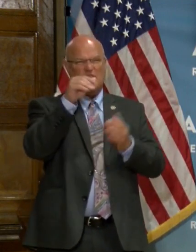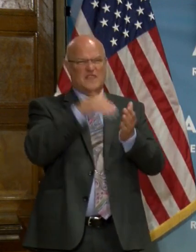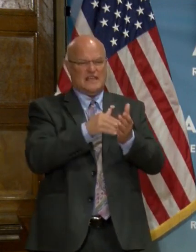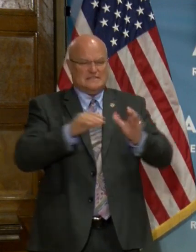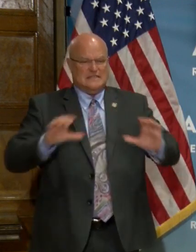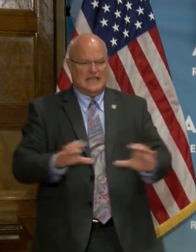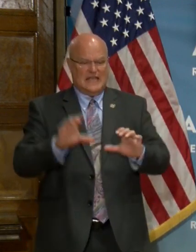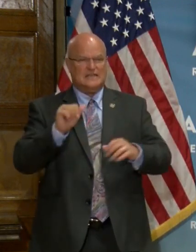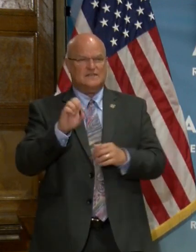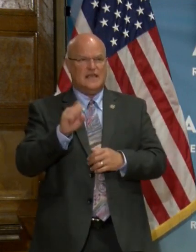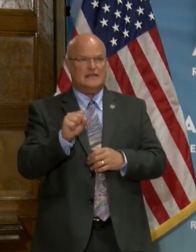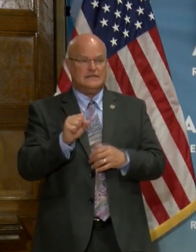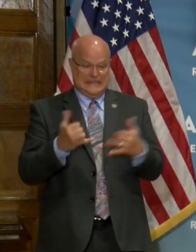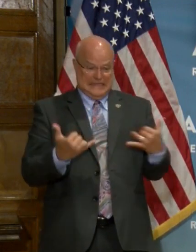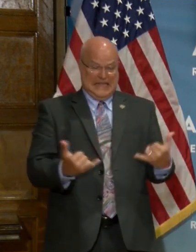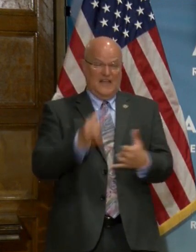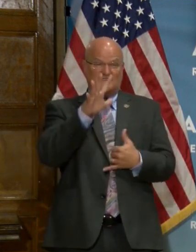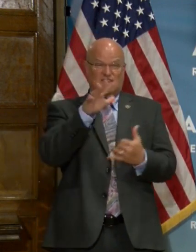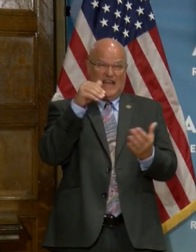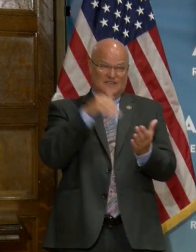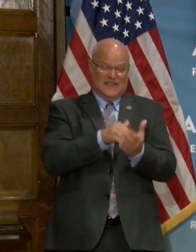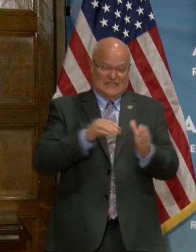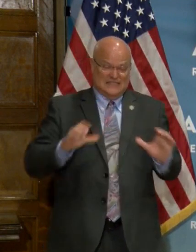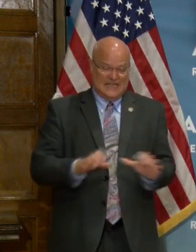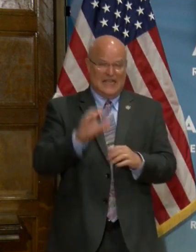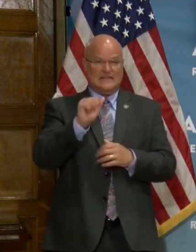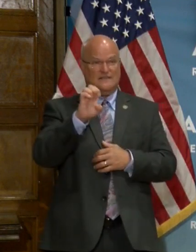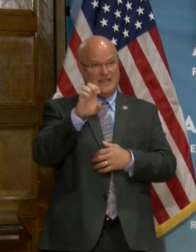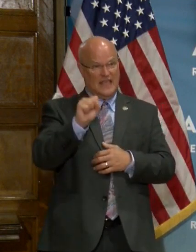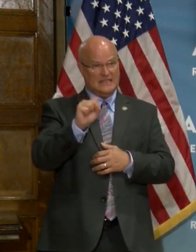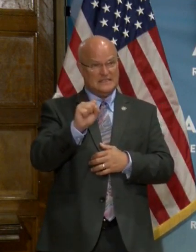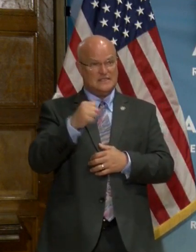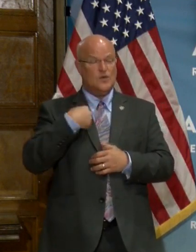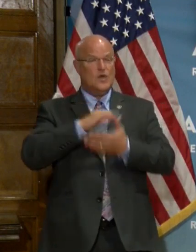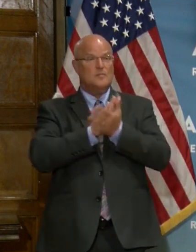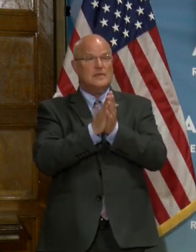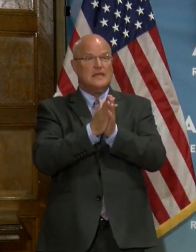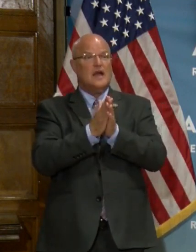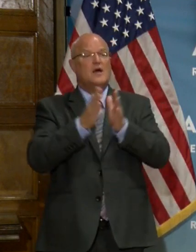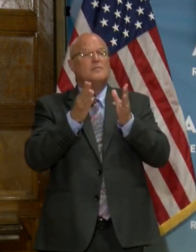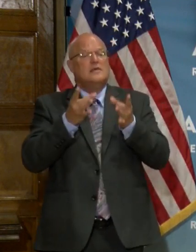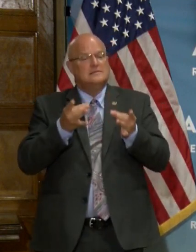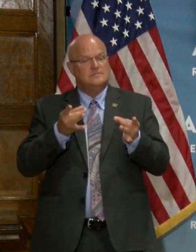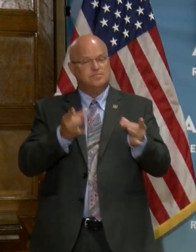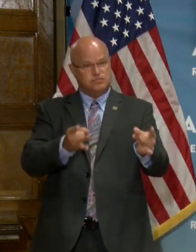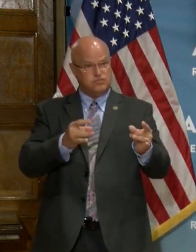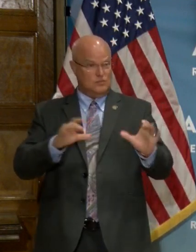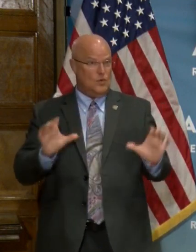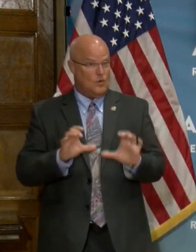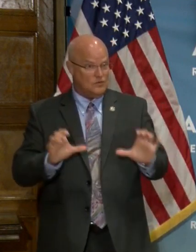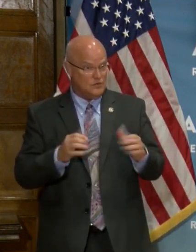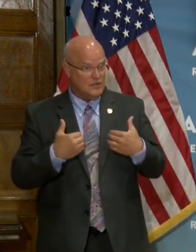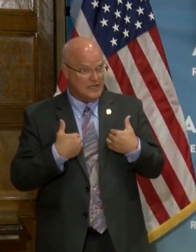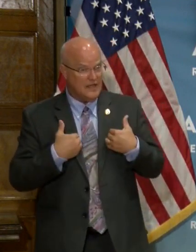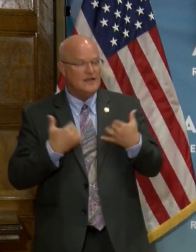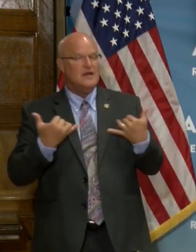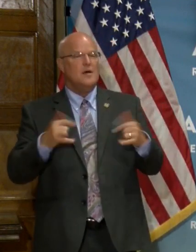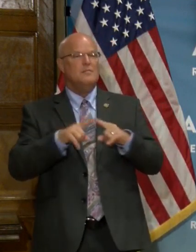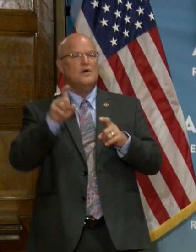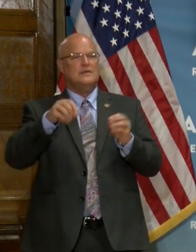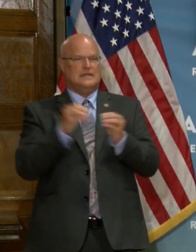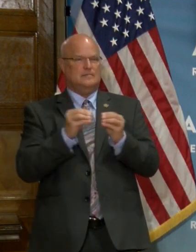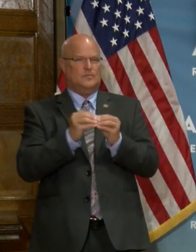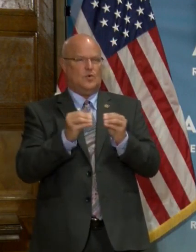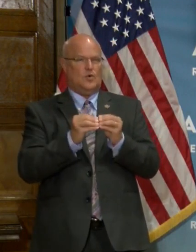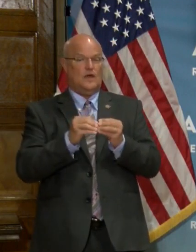active cases. Well, we have over 5,000 active cases now. We've become very efficient in what we're doing, but we need more.